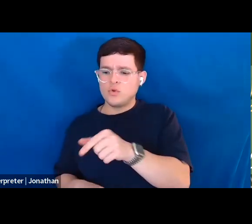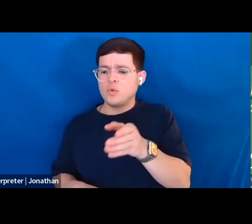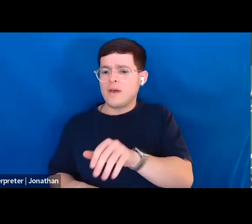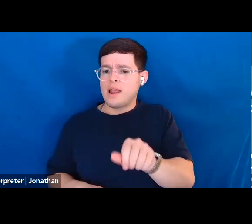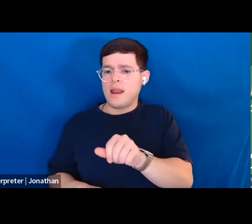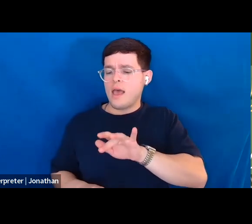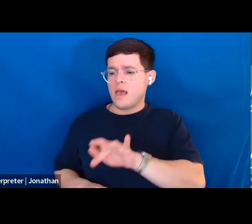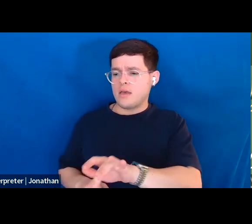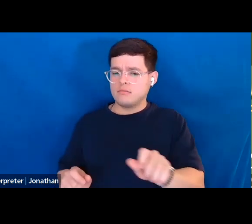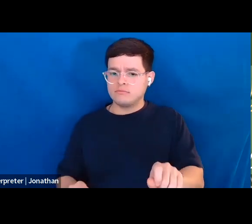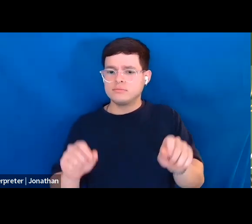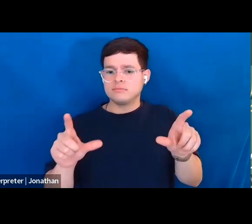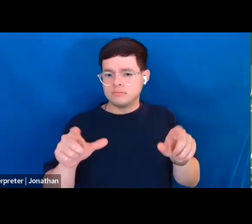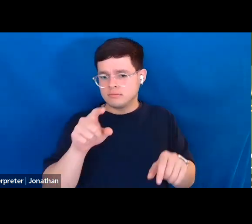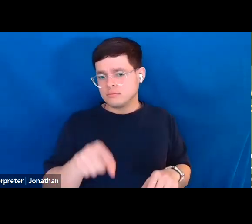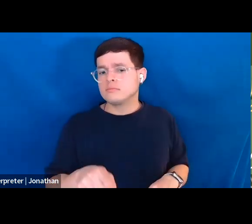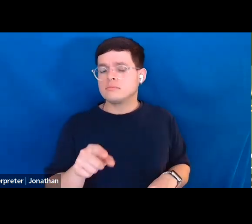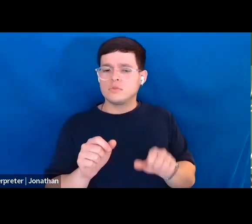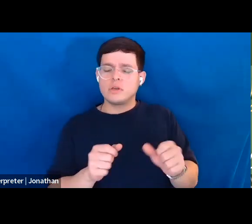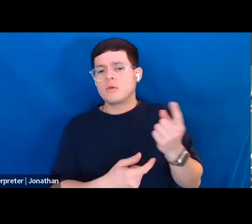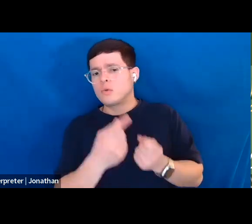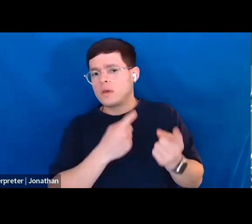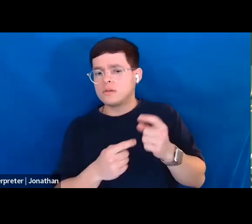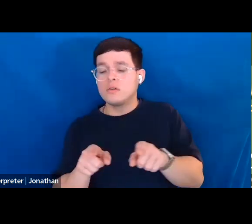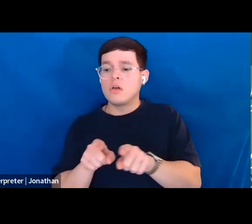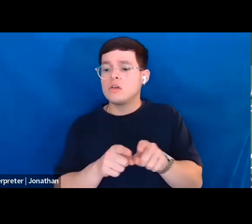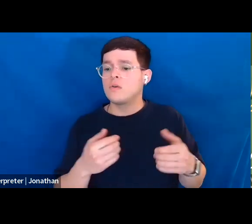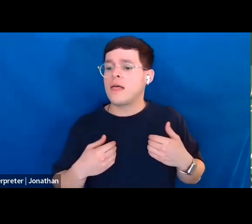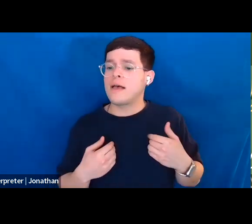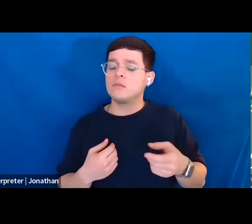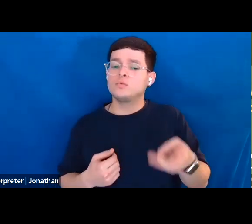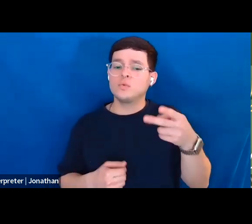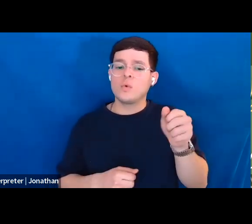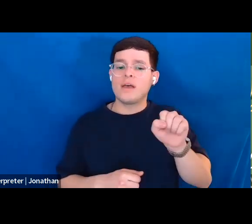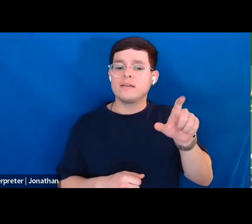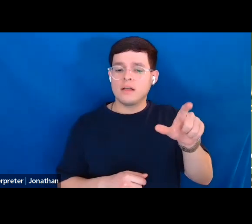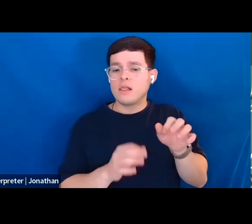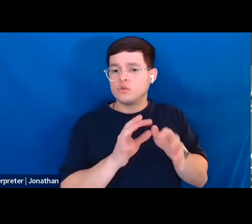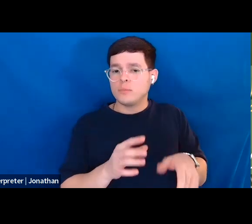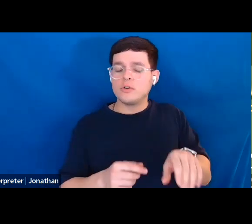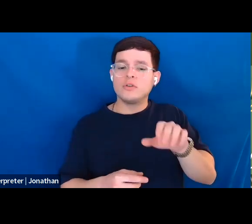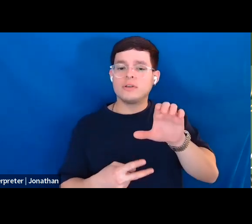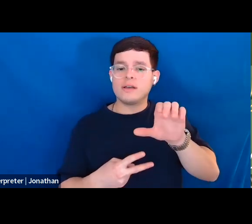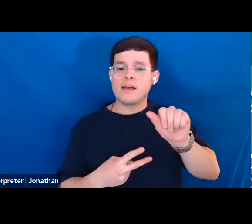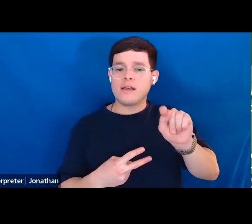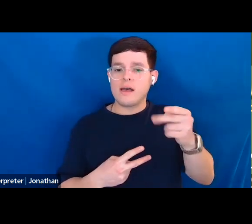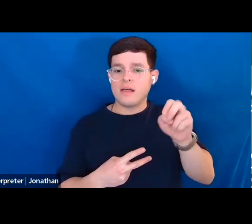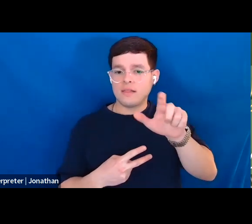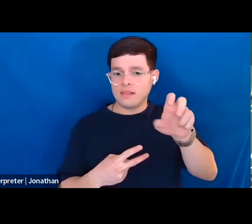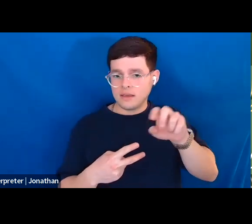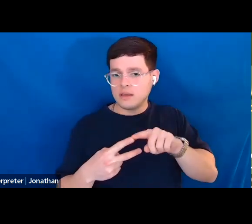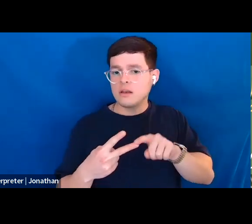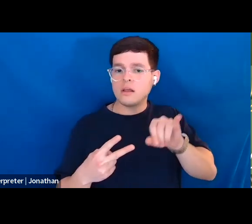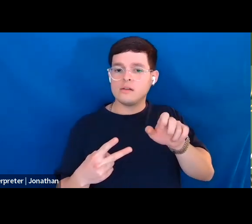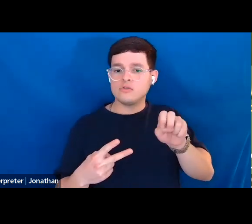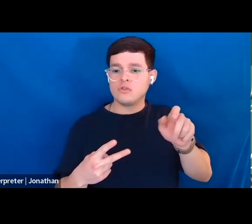interpreters, Kathleen and Jonathan, from the Communities of Color Operating in Allyship, or